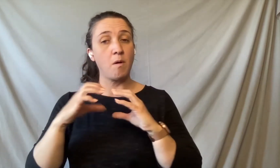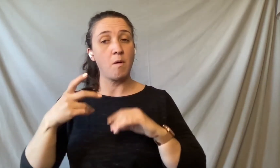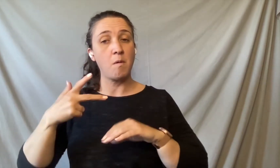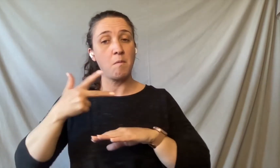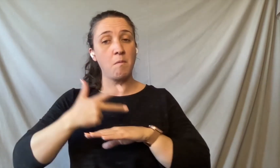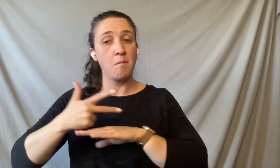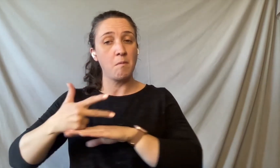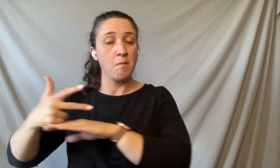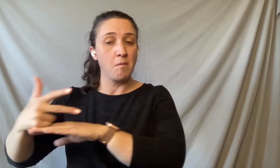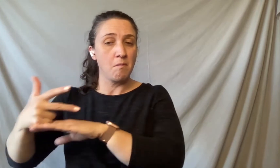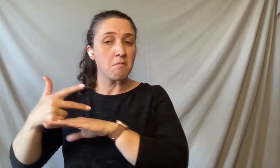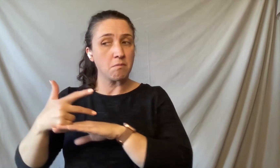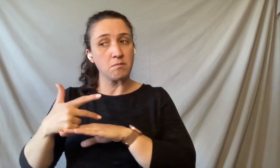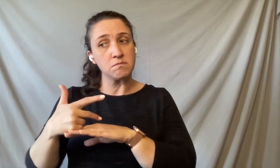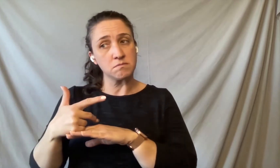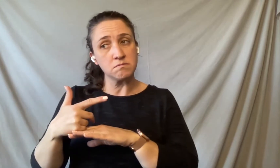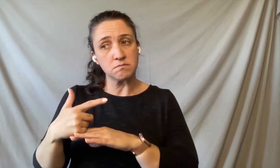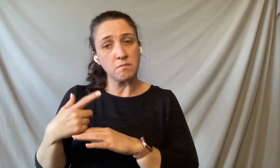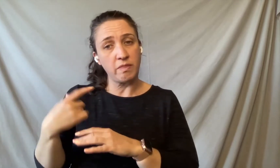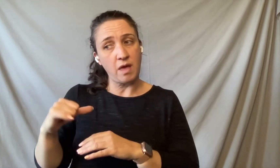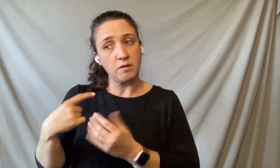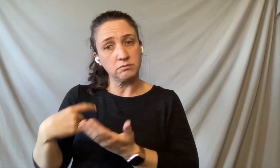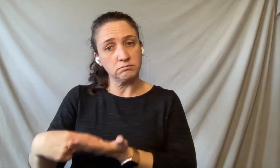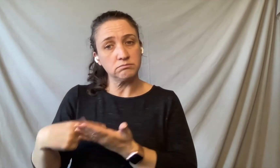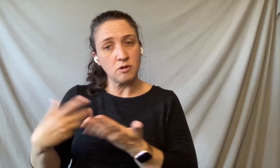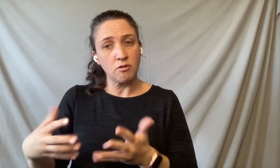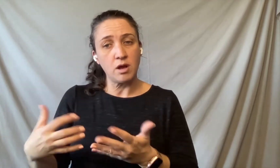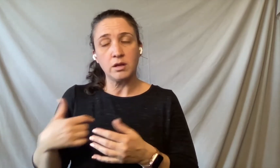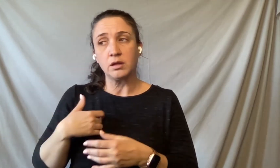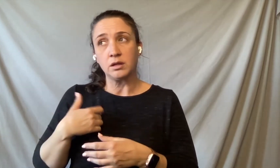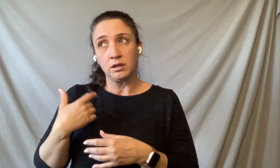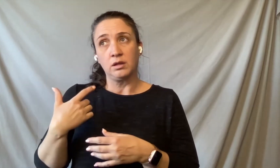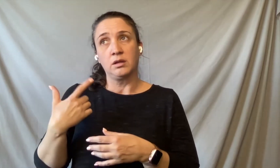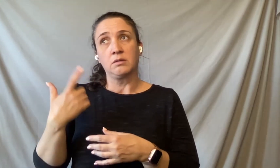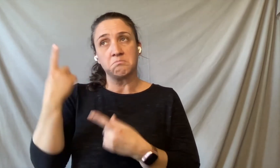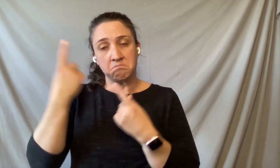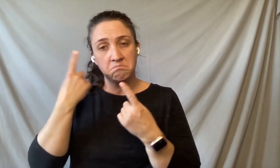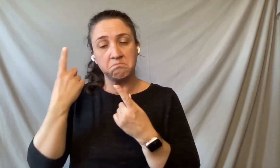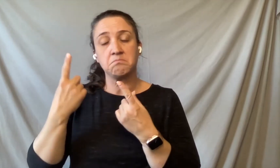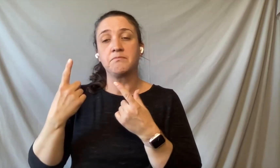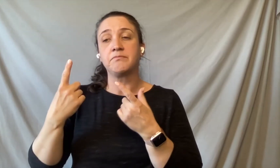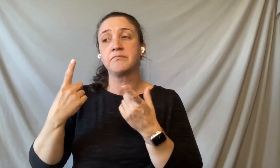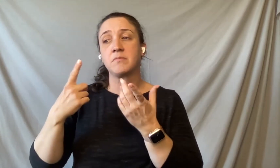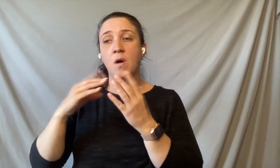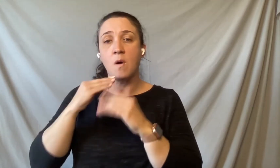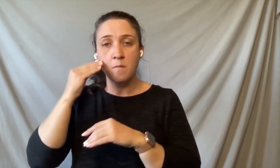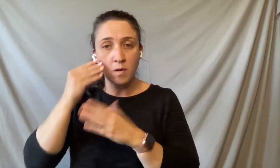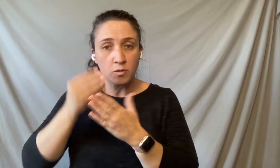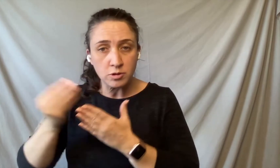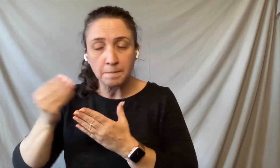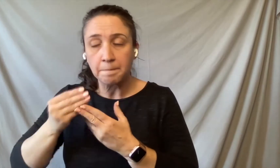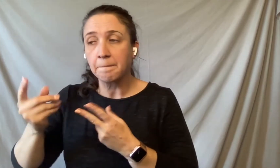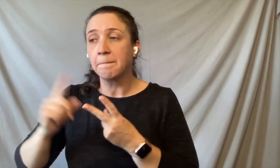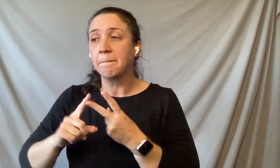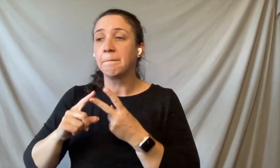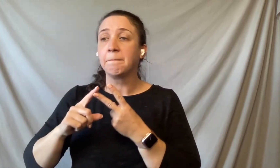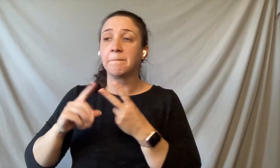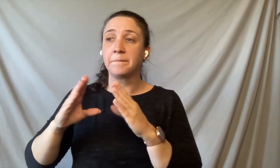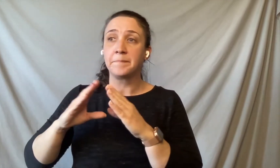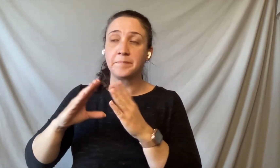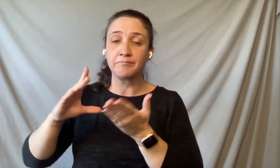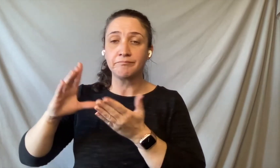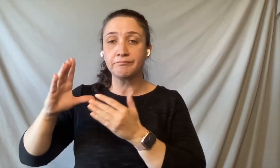talked about as both home ownership, affordable housing, rental, sustainability, addressing a